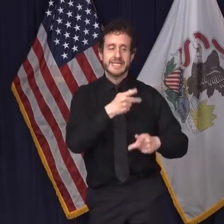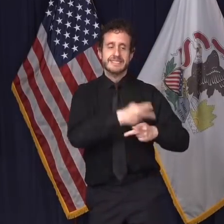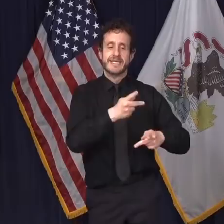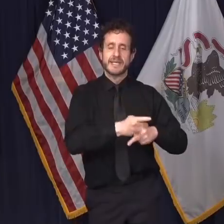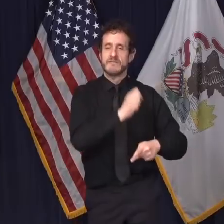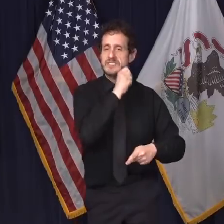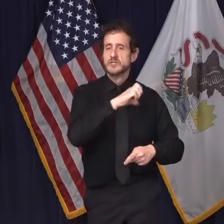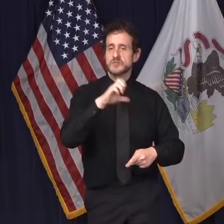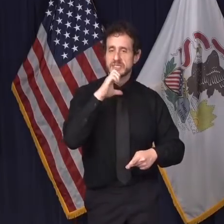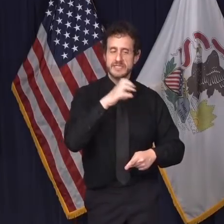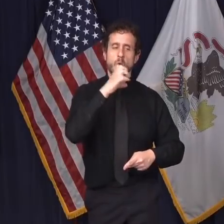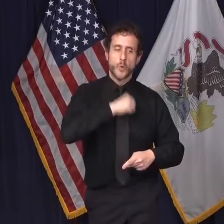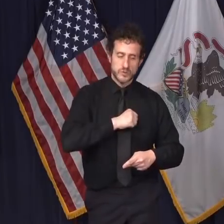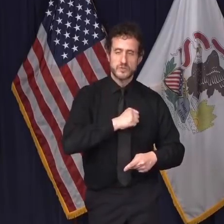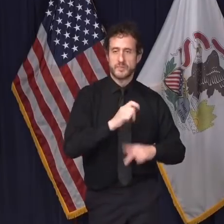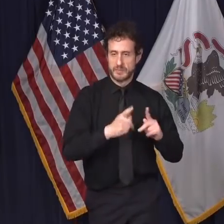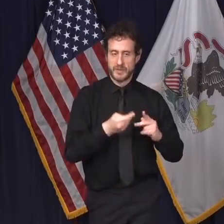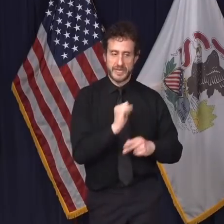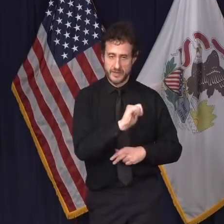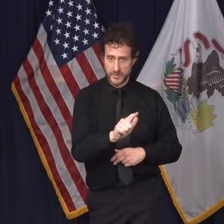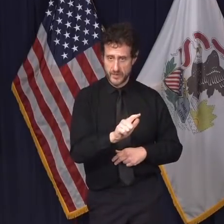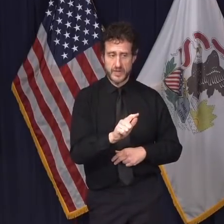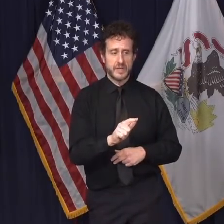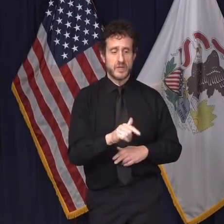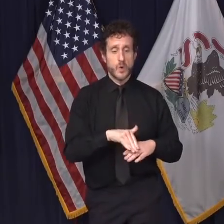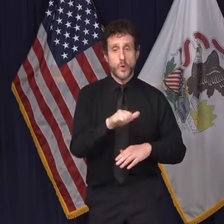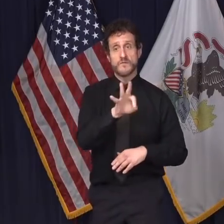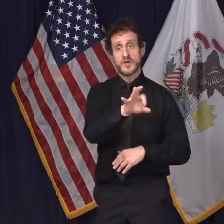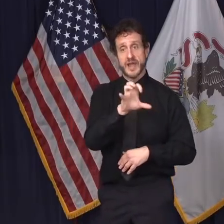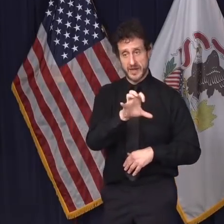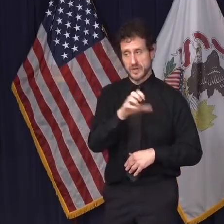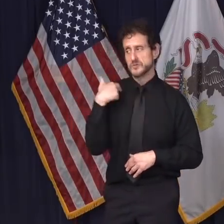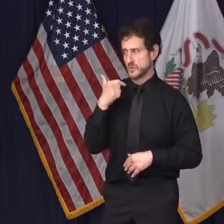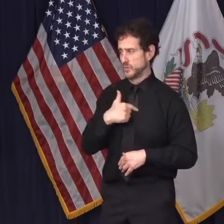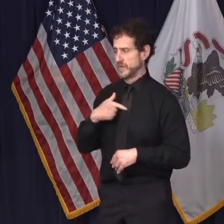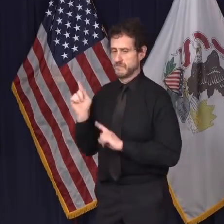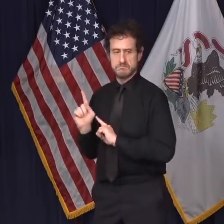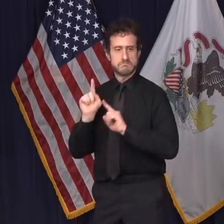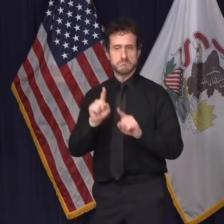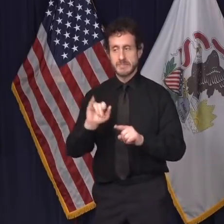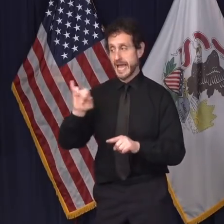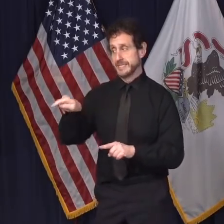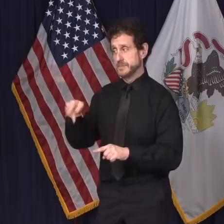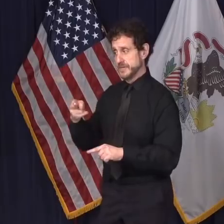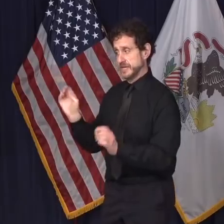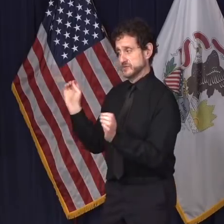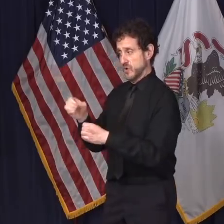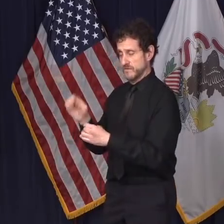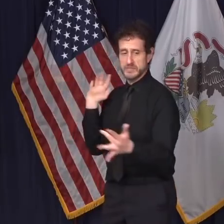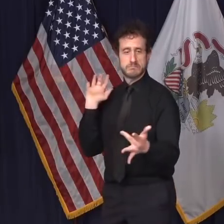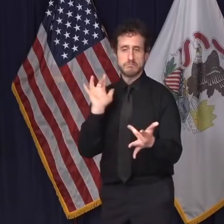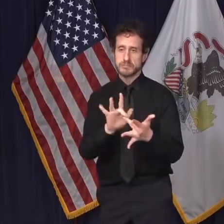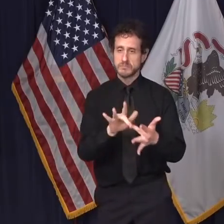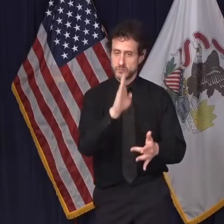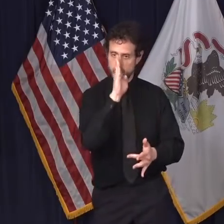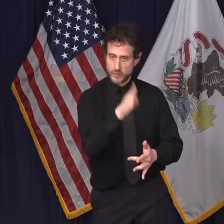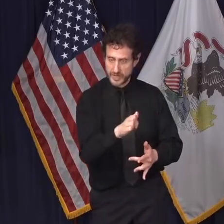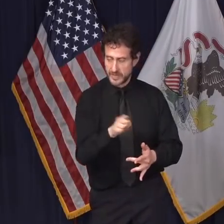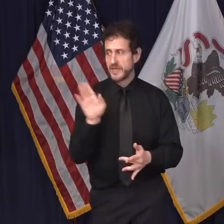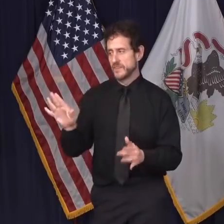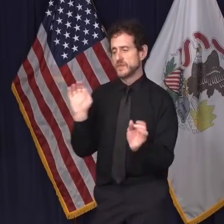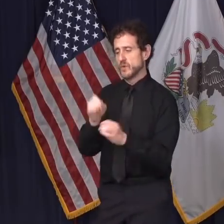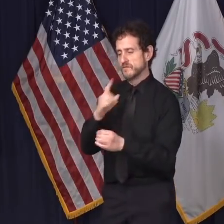over 900 have been connected with directly and in person by the IDPH Office of Healthcare